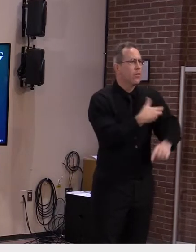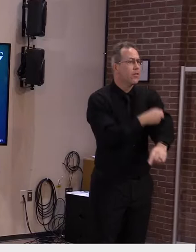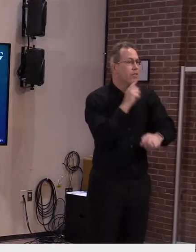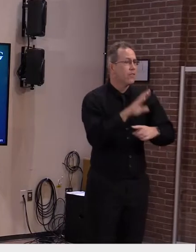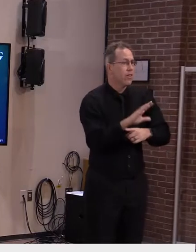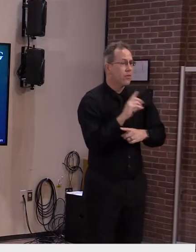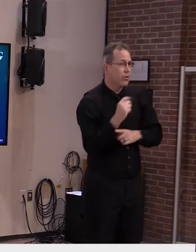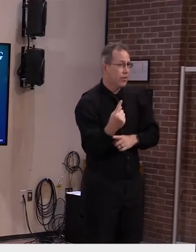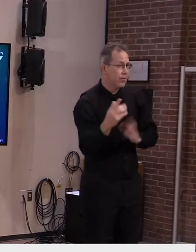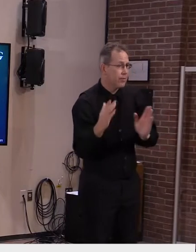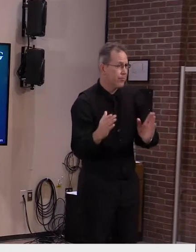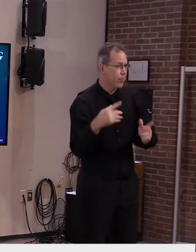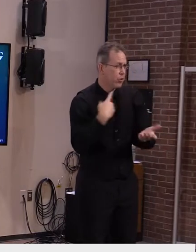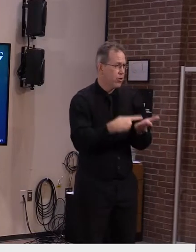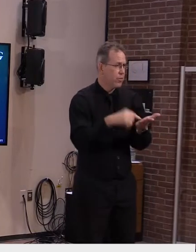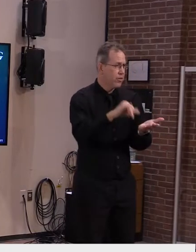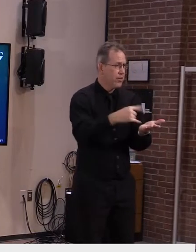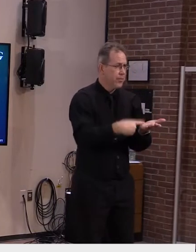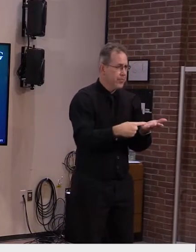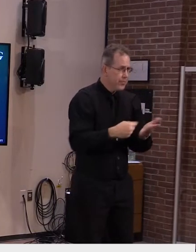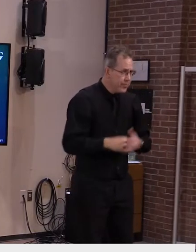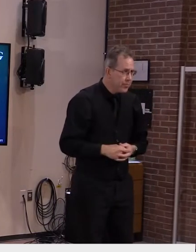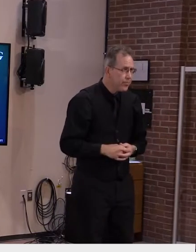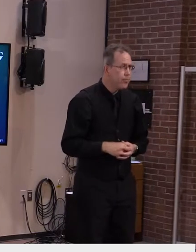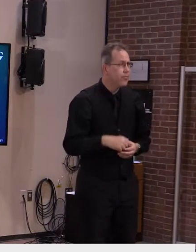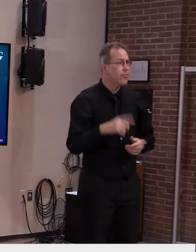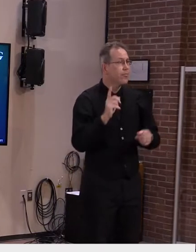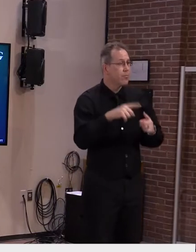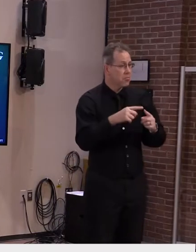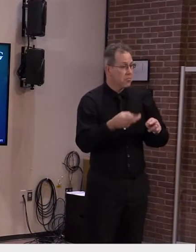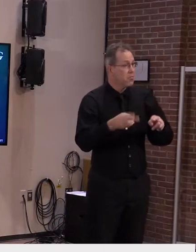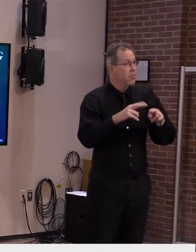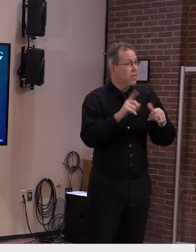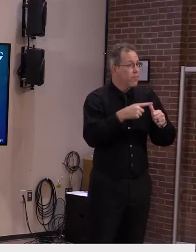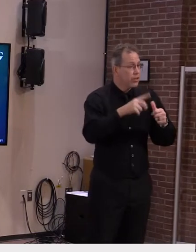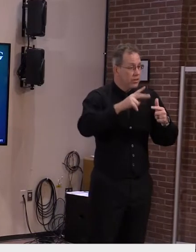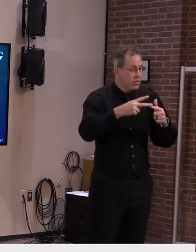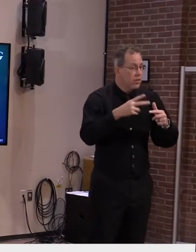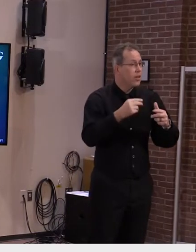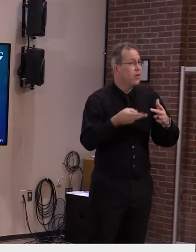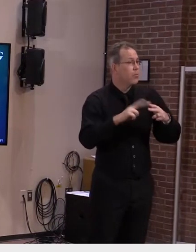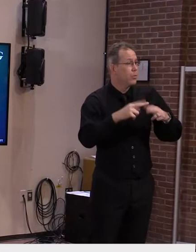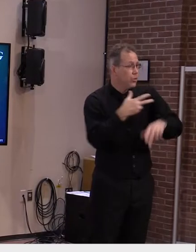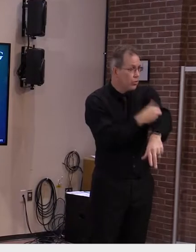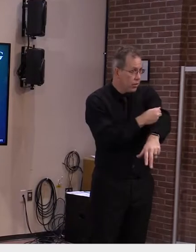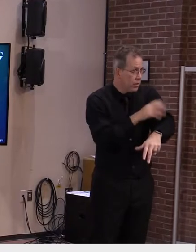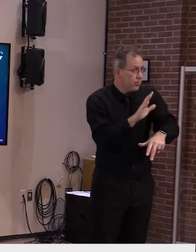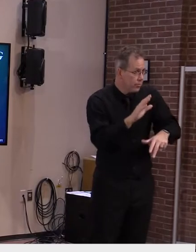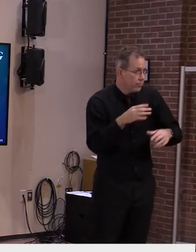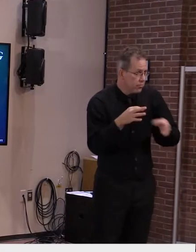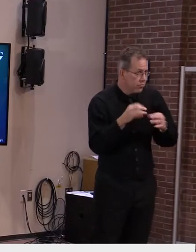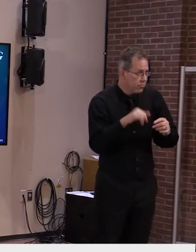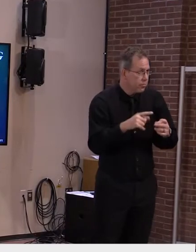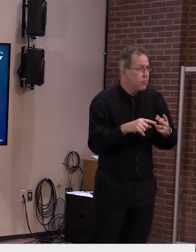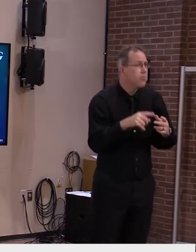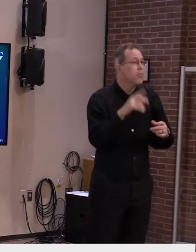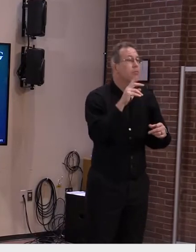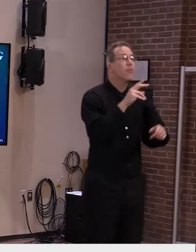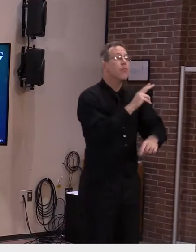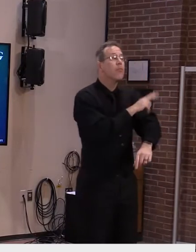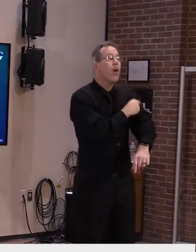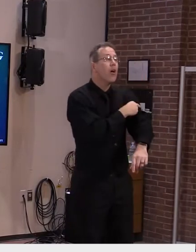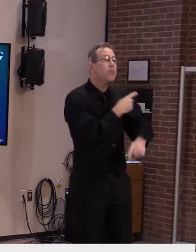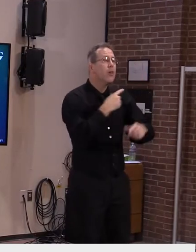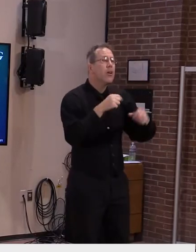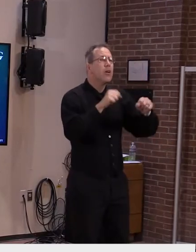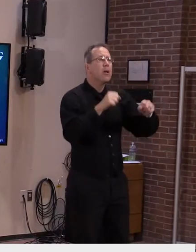11. And booster shots, and then I'll provide an update on hospital capacity and COVID testing over